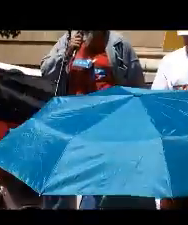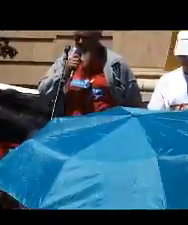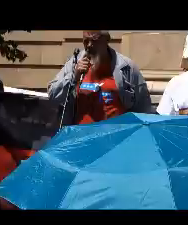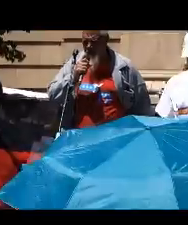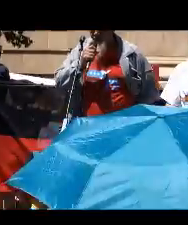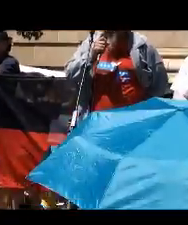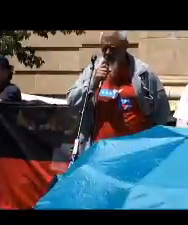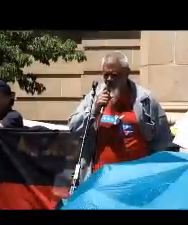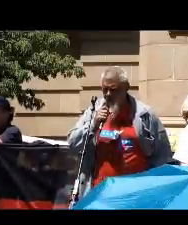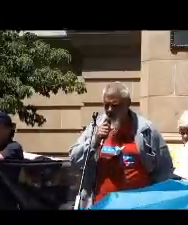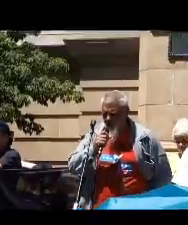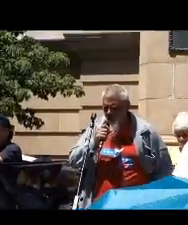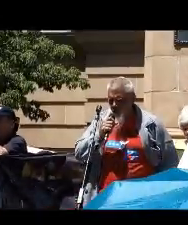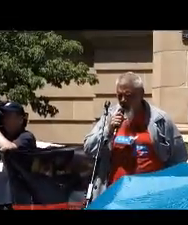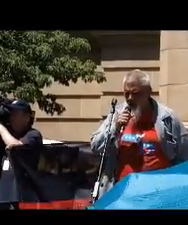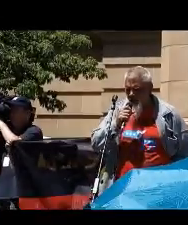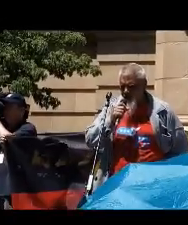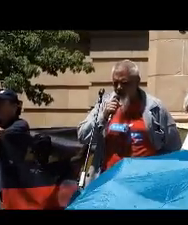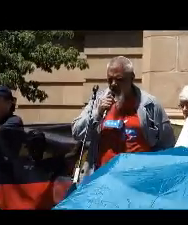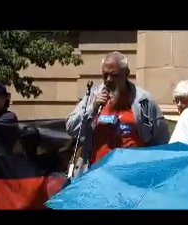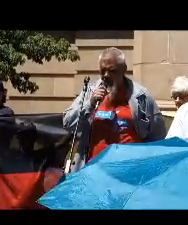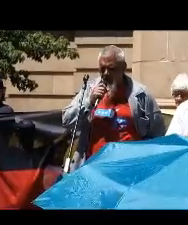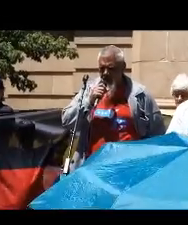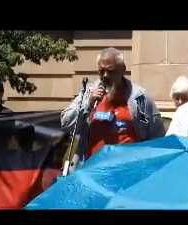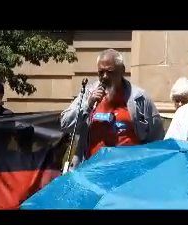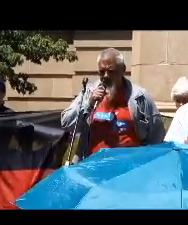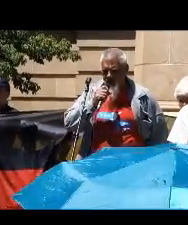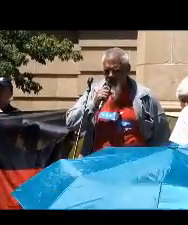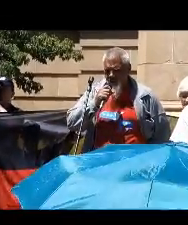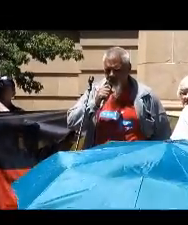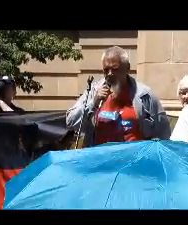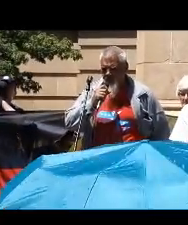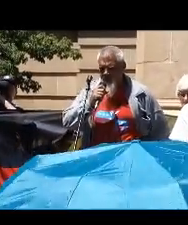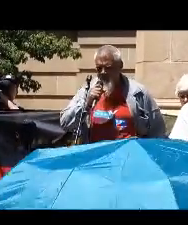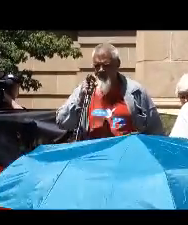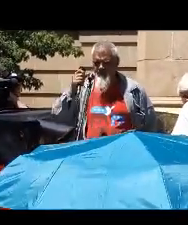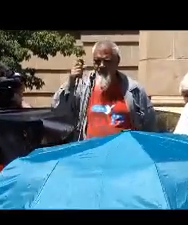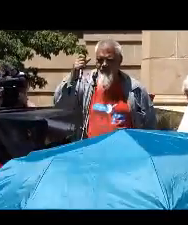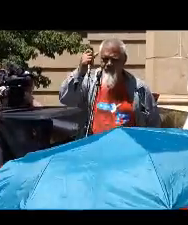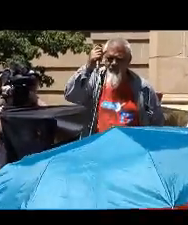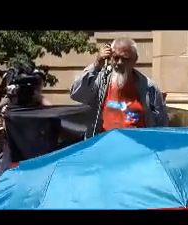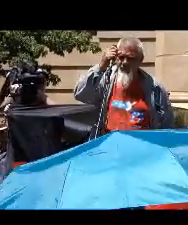of my grandfather's mother's people, the Waka Waka, and thank you for coming.